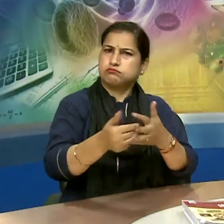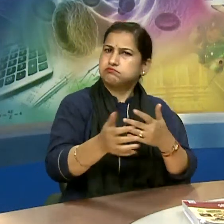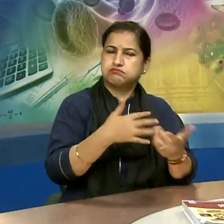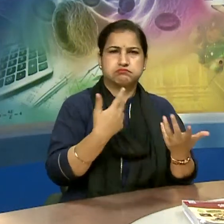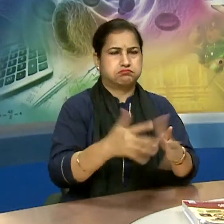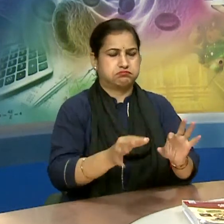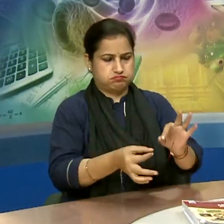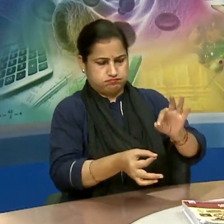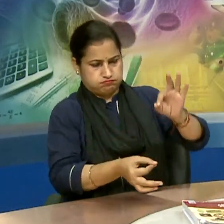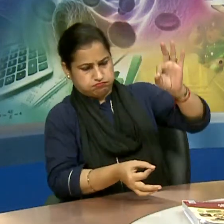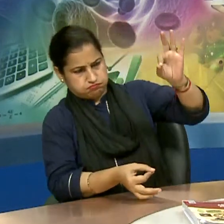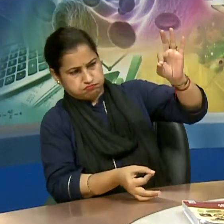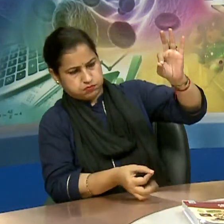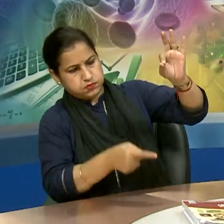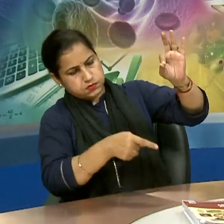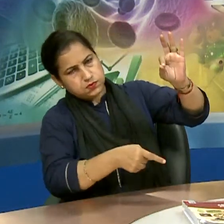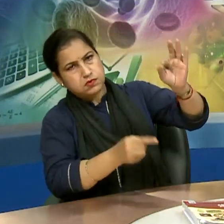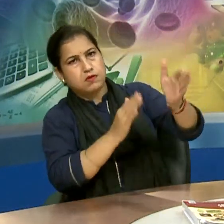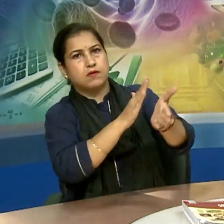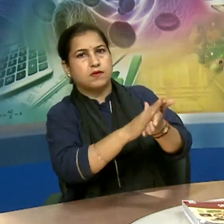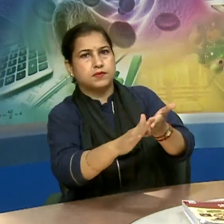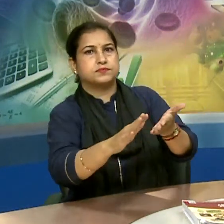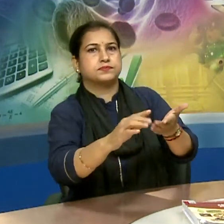particular thing. For example, a boy